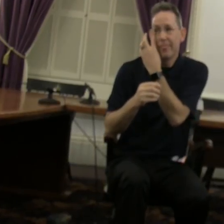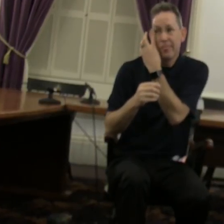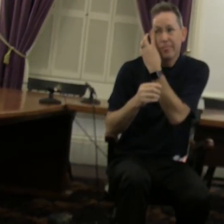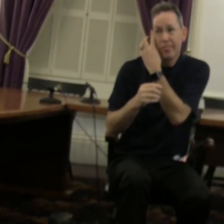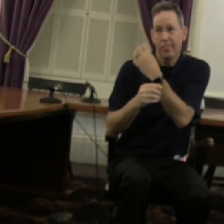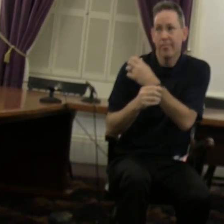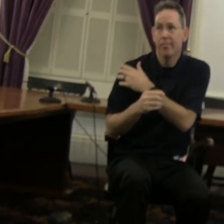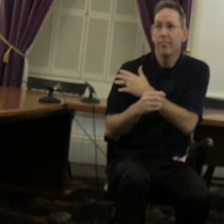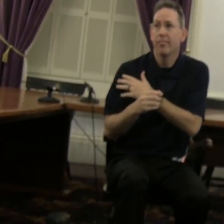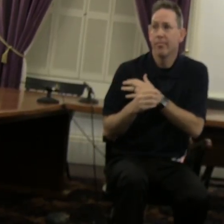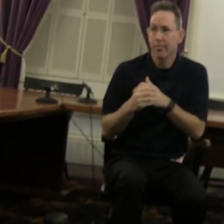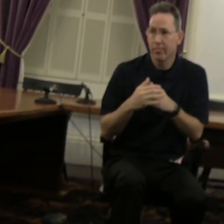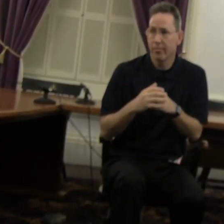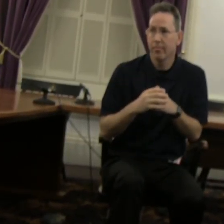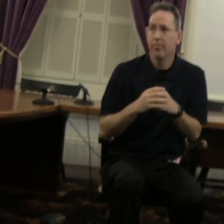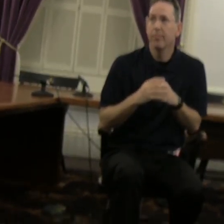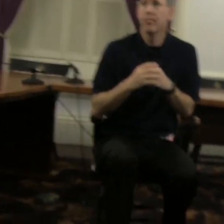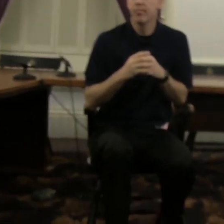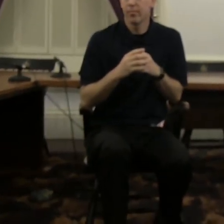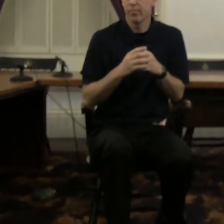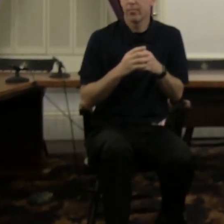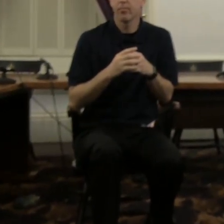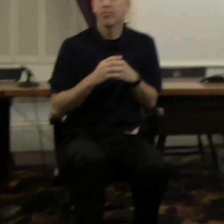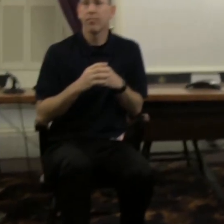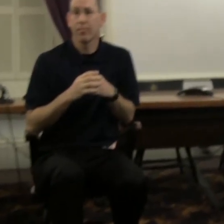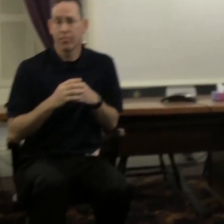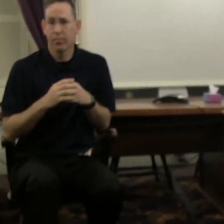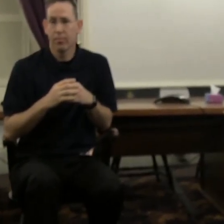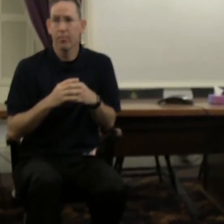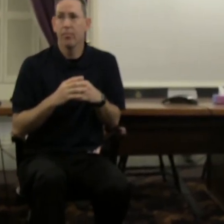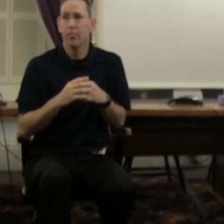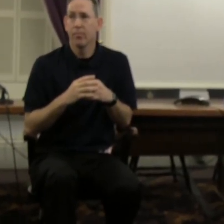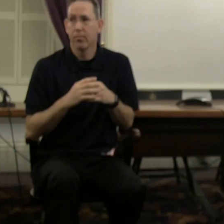Disability Awareness Day. Thank you, Kevin Bell." So,